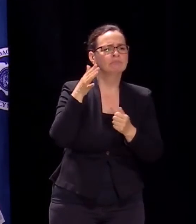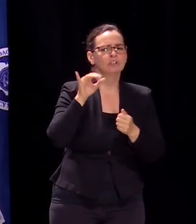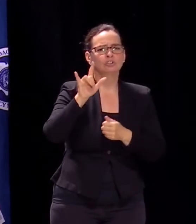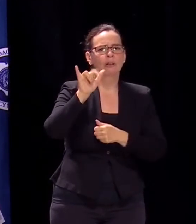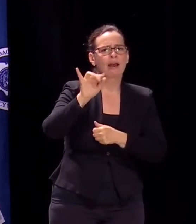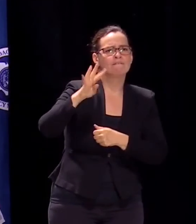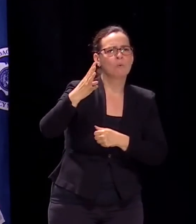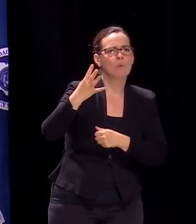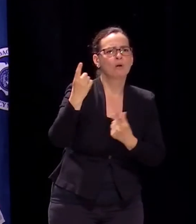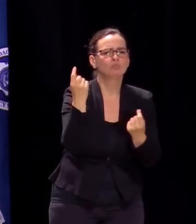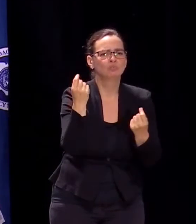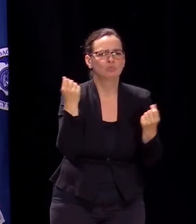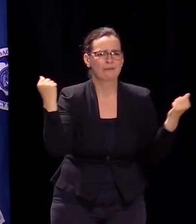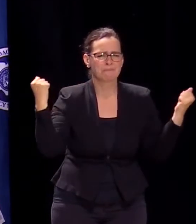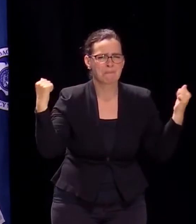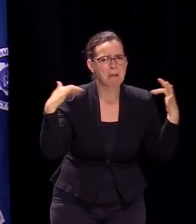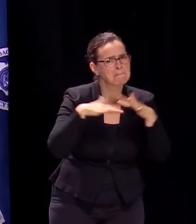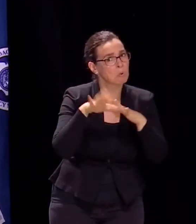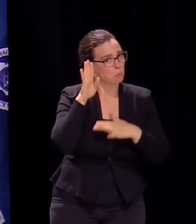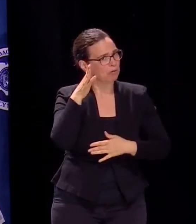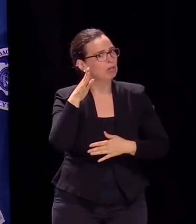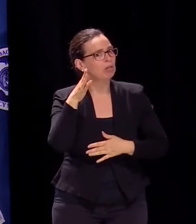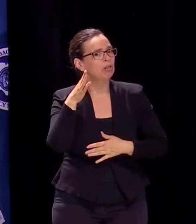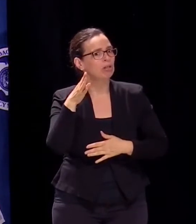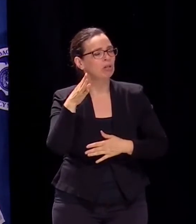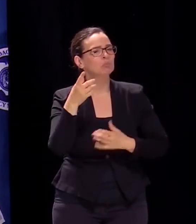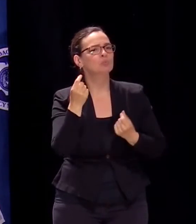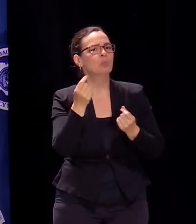maybe from Thursday or Friday into Sunday? Yeah.